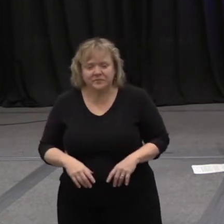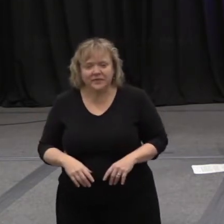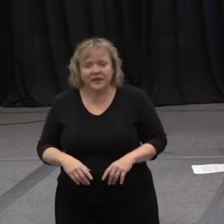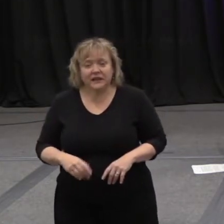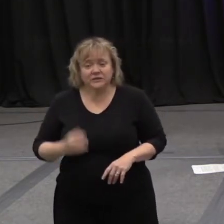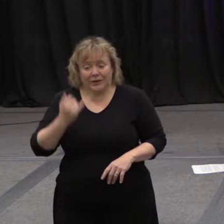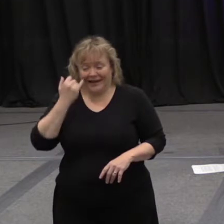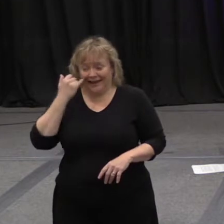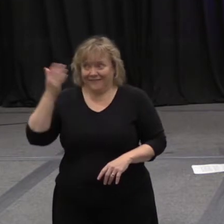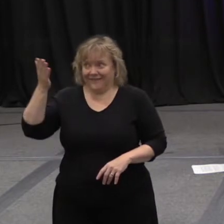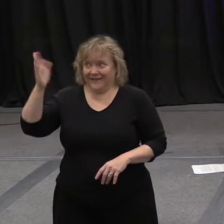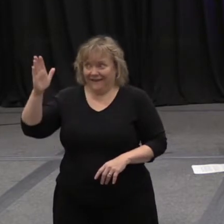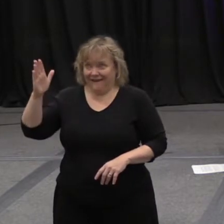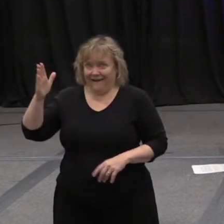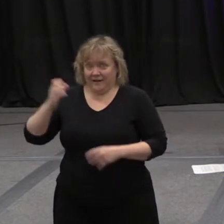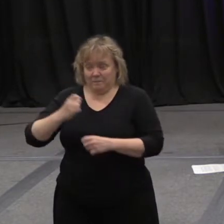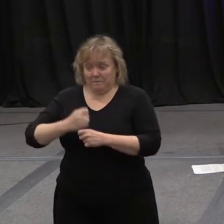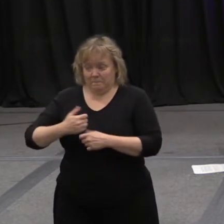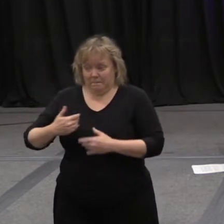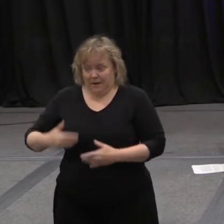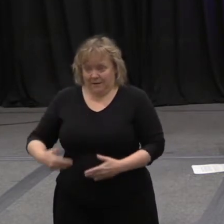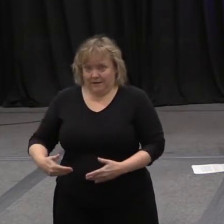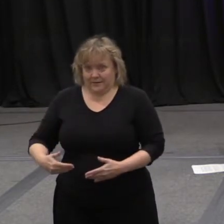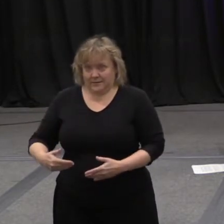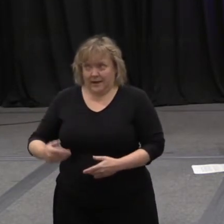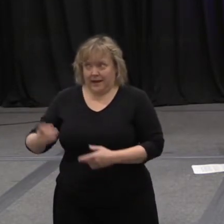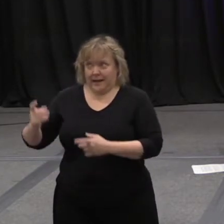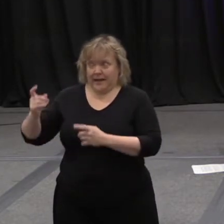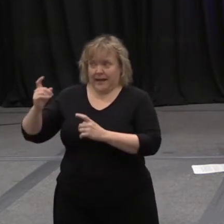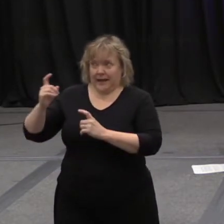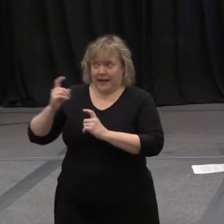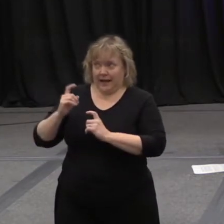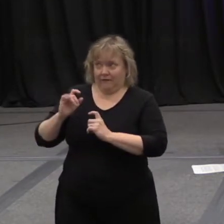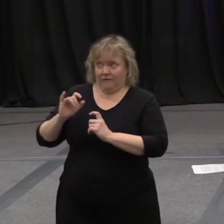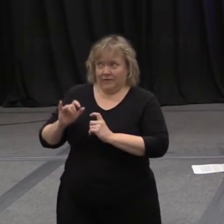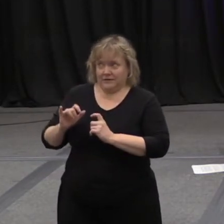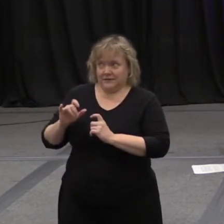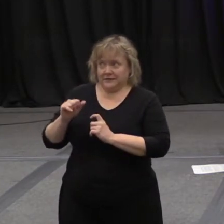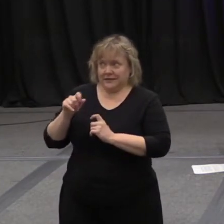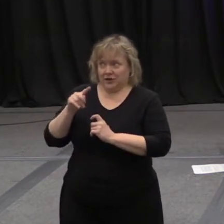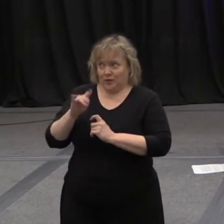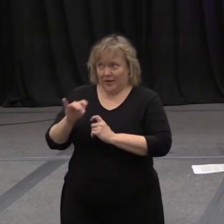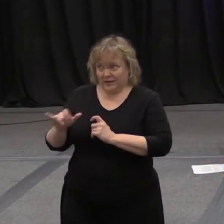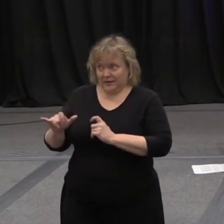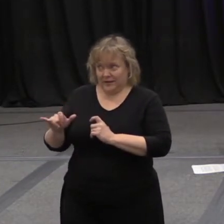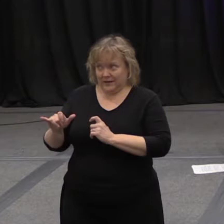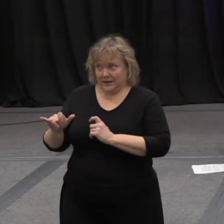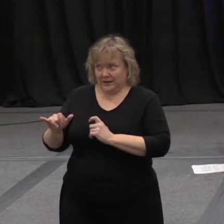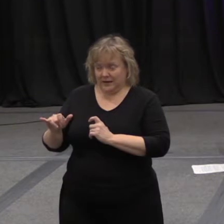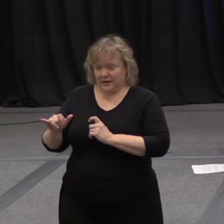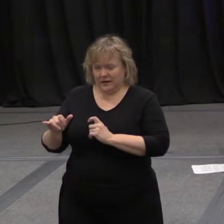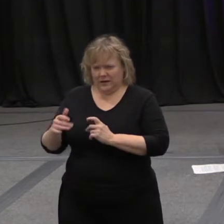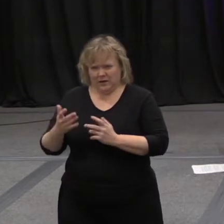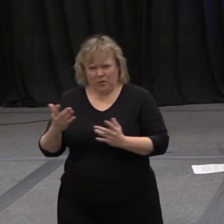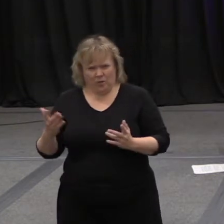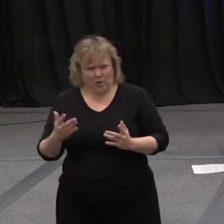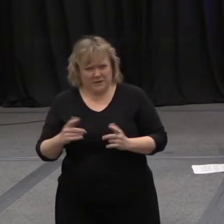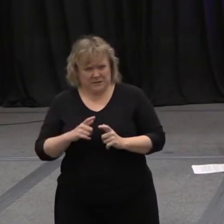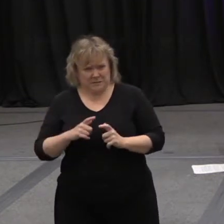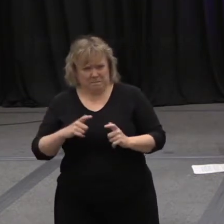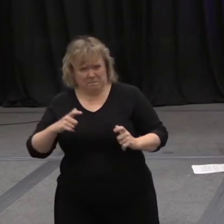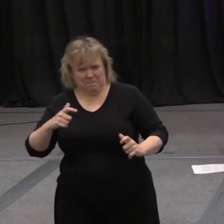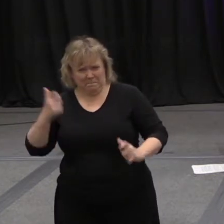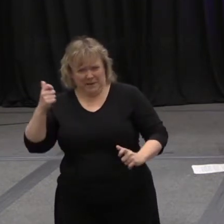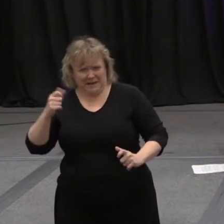gift from God, and if there is any greater sin than just flat out rejecting as evil a gift from